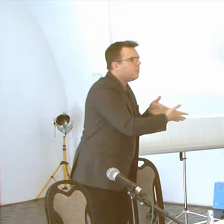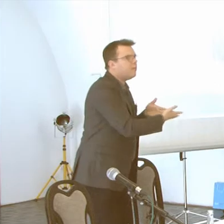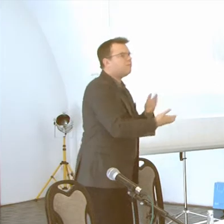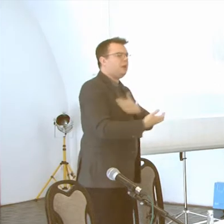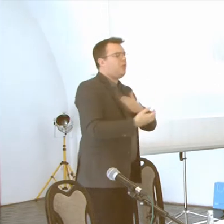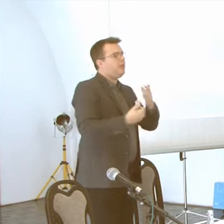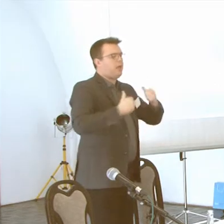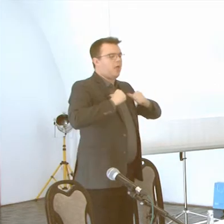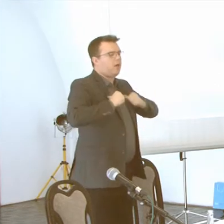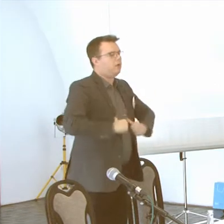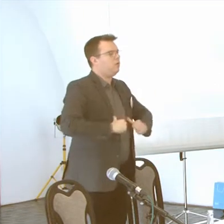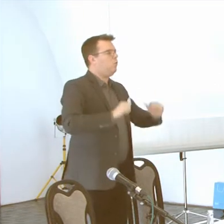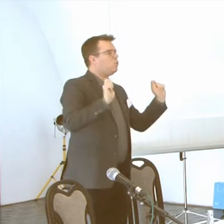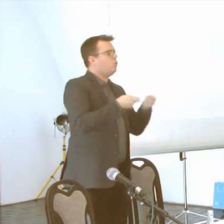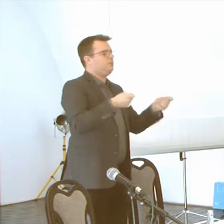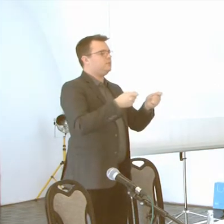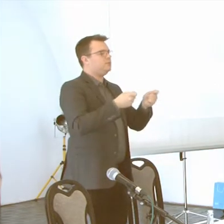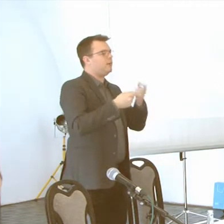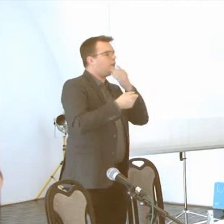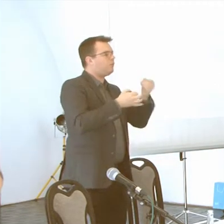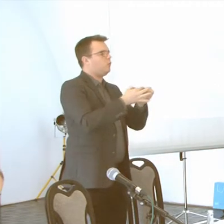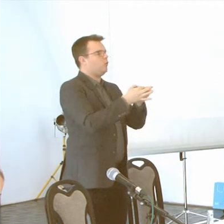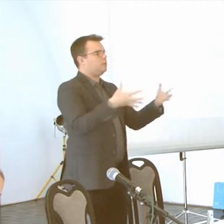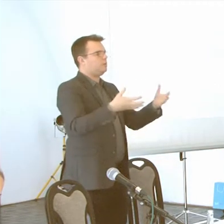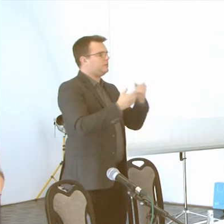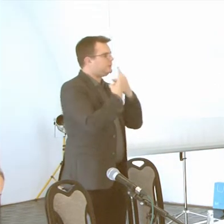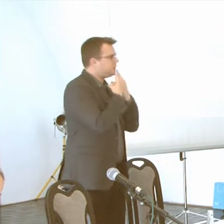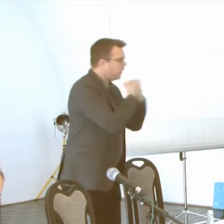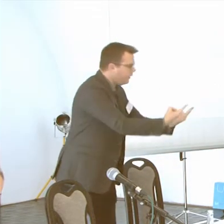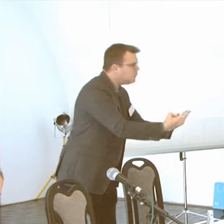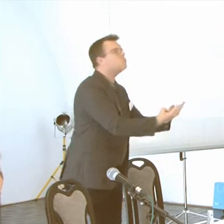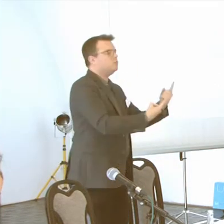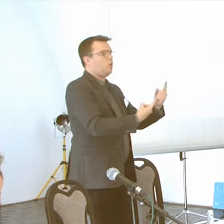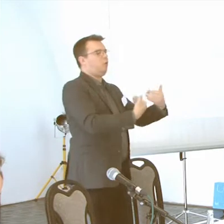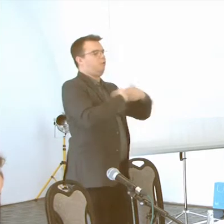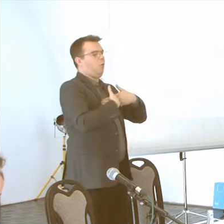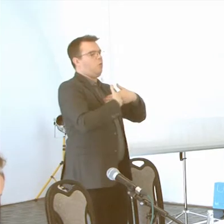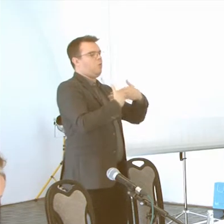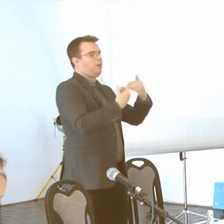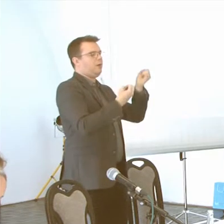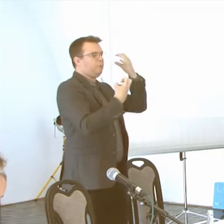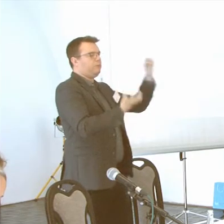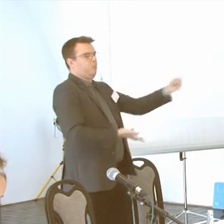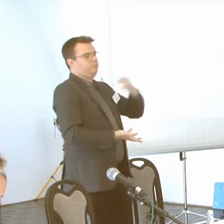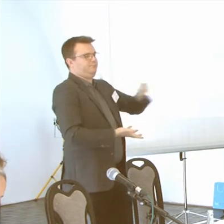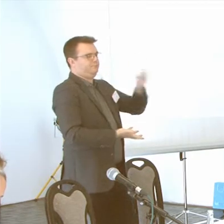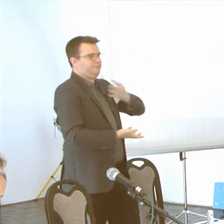very important for them, but they tell me that it's not user-friendly. It should be a simple way to register to be a part of